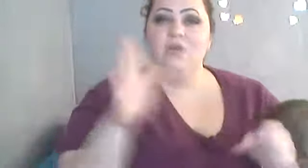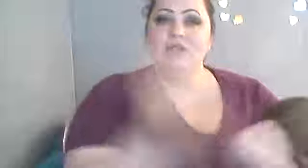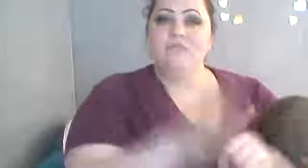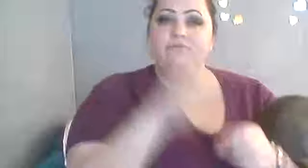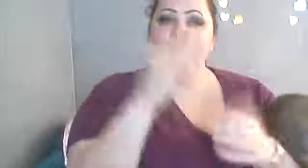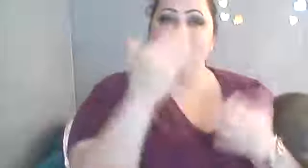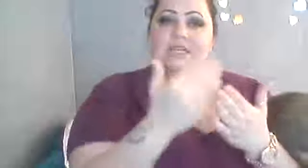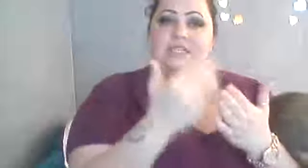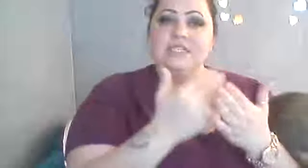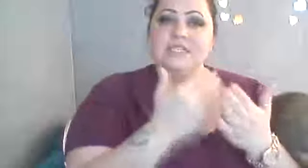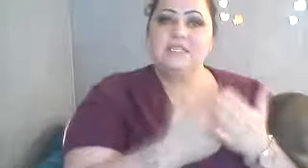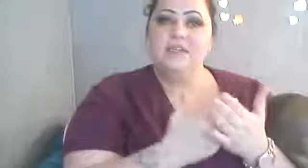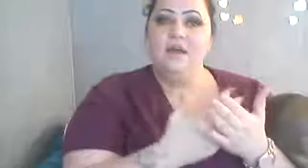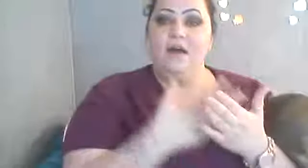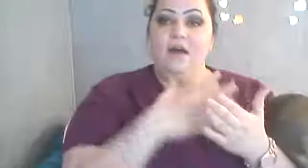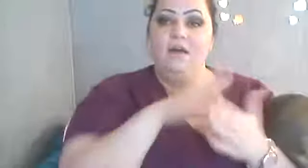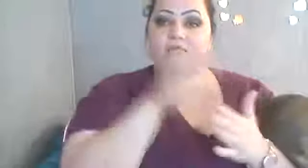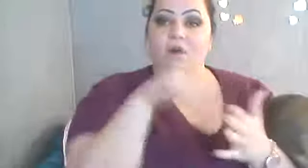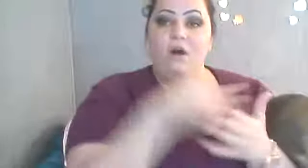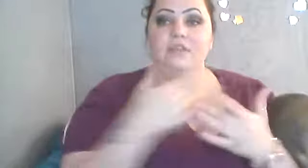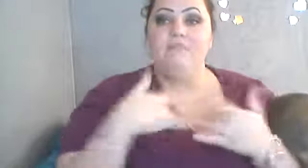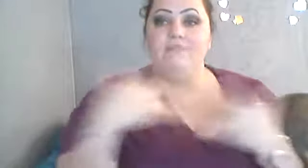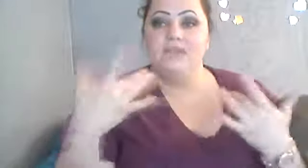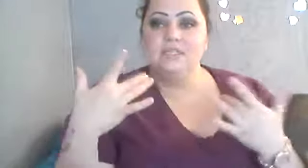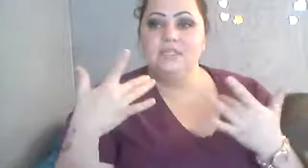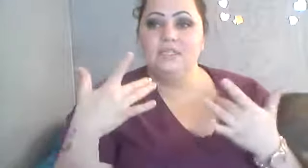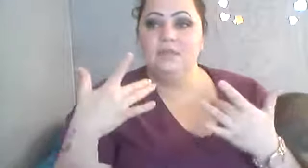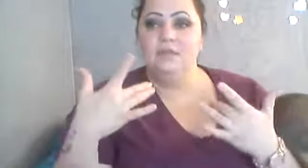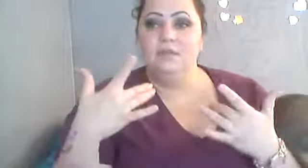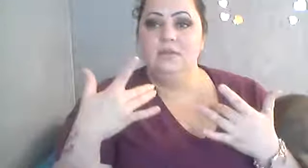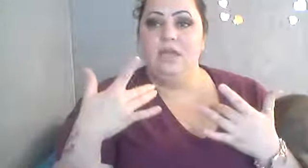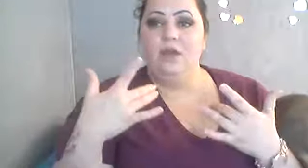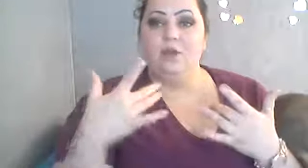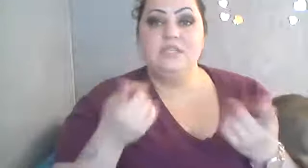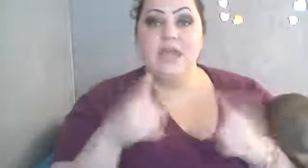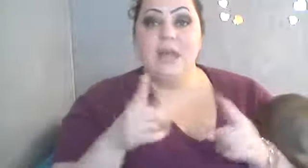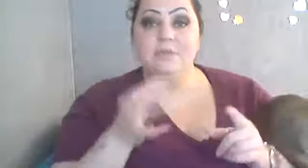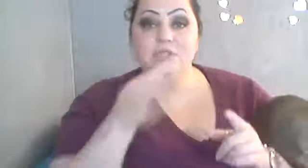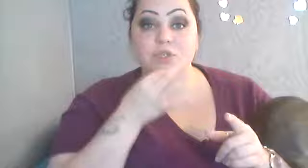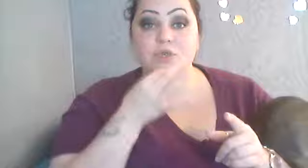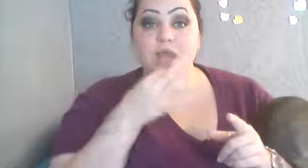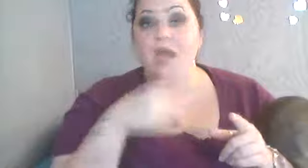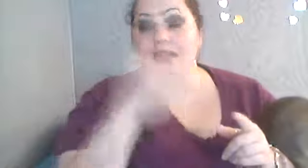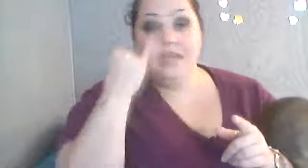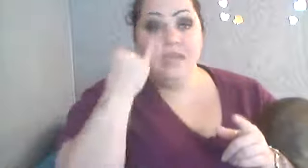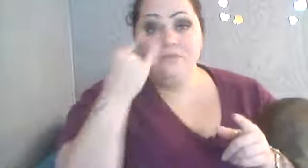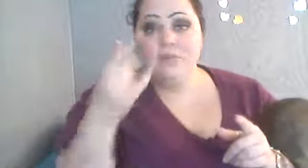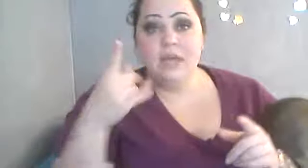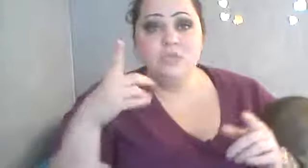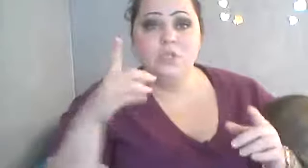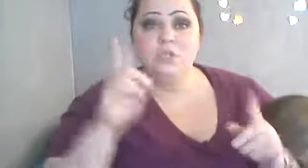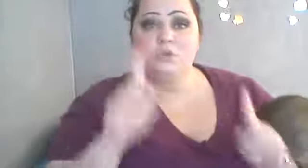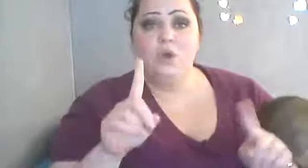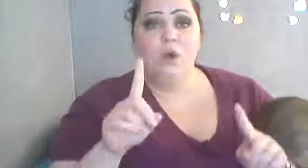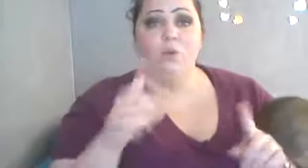guys a full list of all the events that are going to happen soon. And then if you guys want to go on